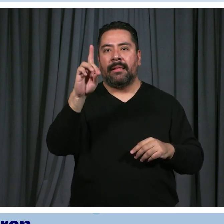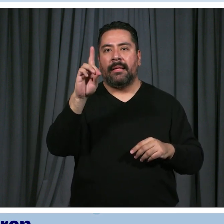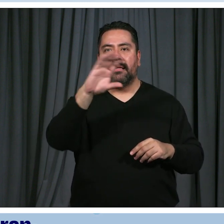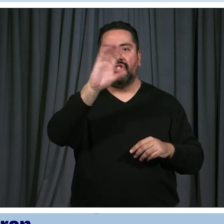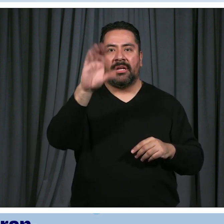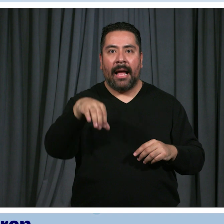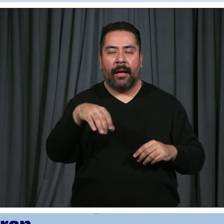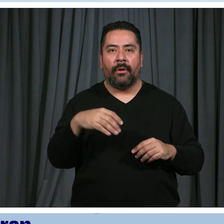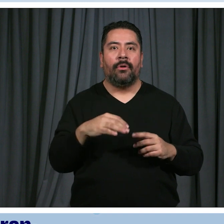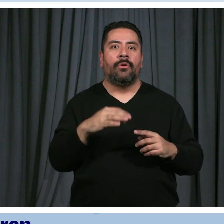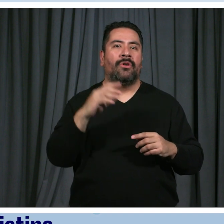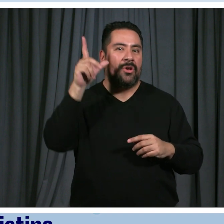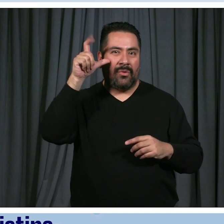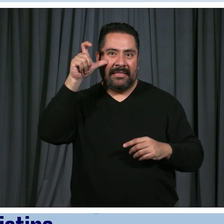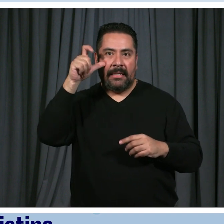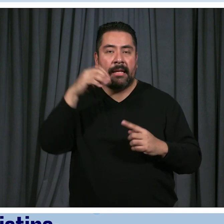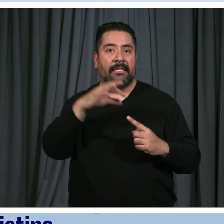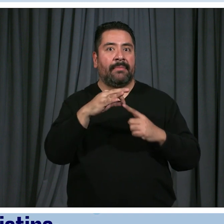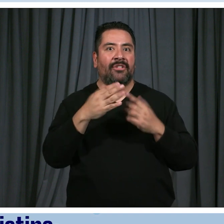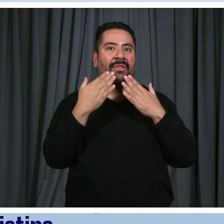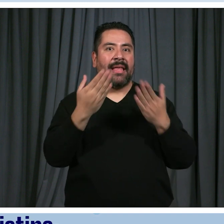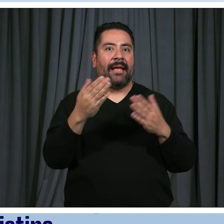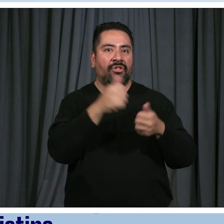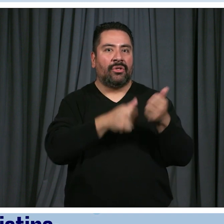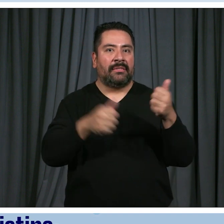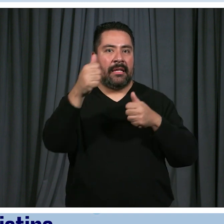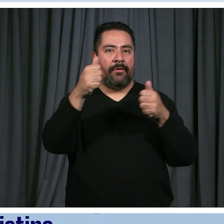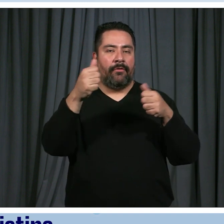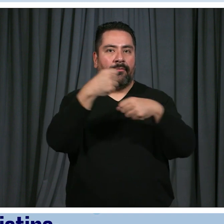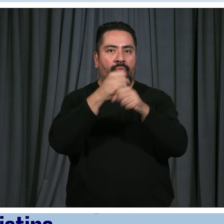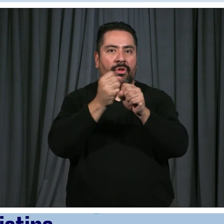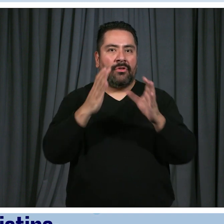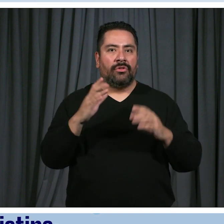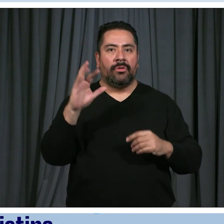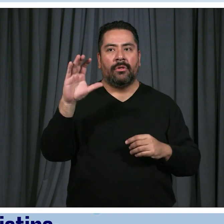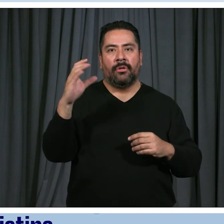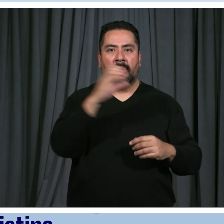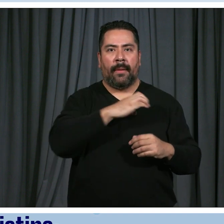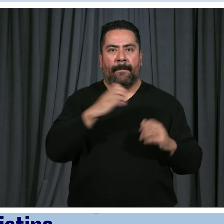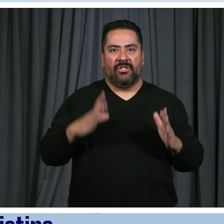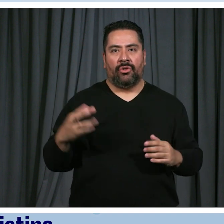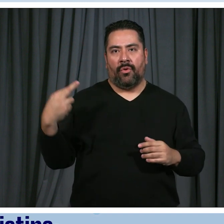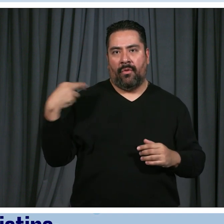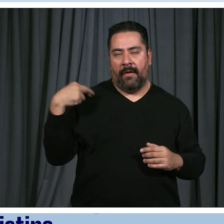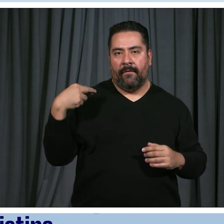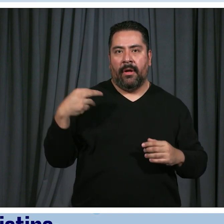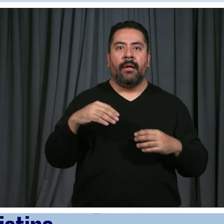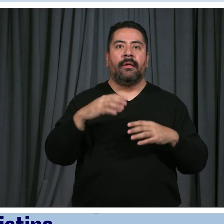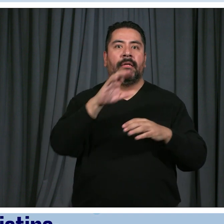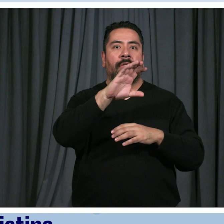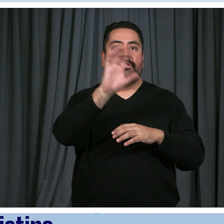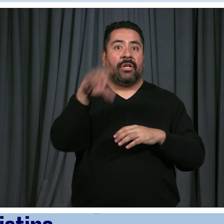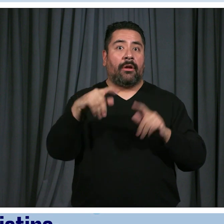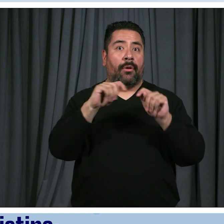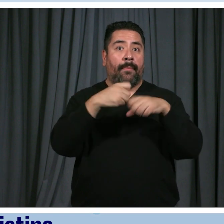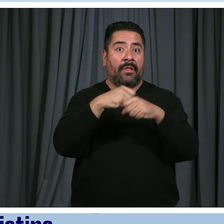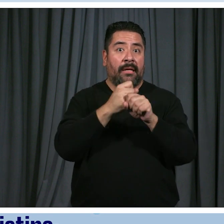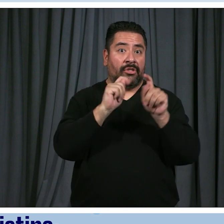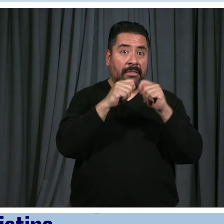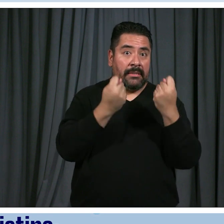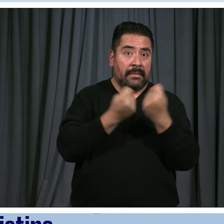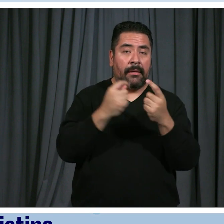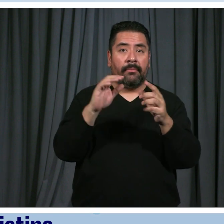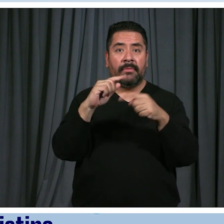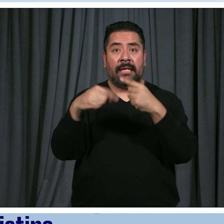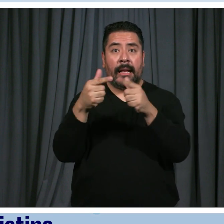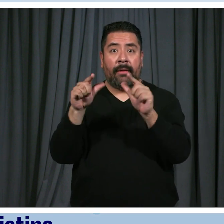MOPD Chicago. Special thanks to our executive producer, Commissioner Rachel Arfa, the City of Chicago's production team, our